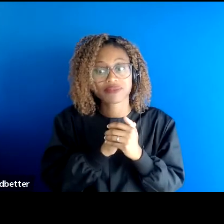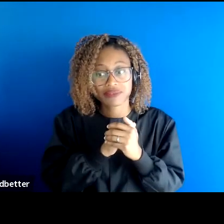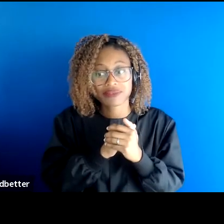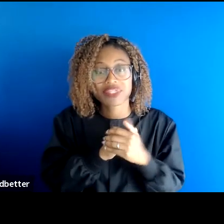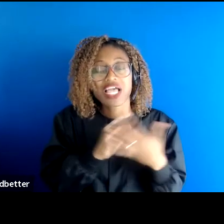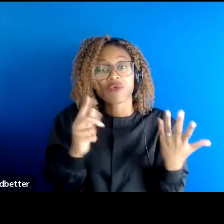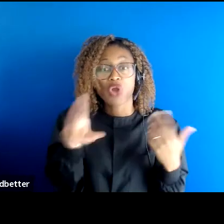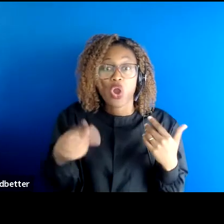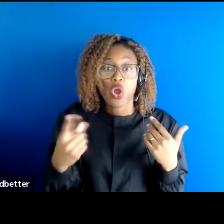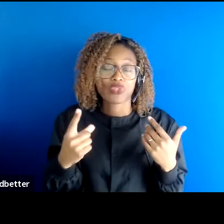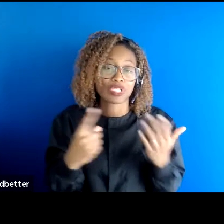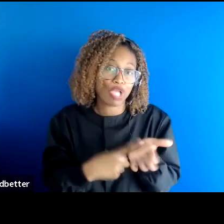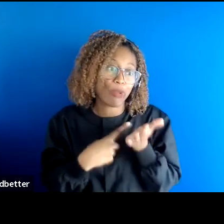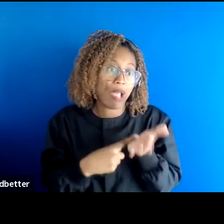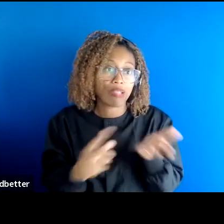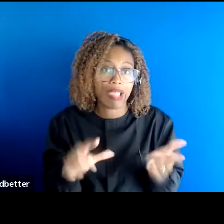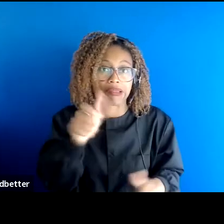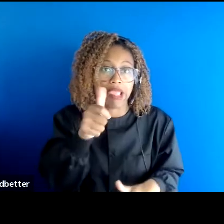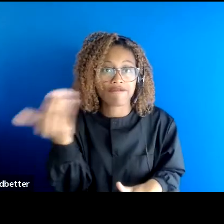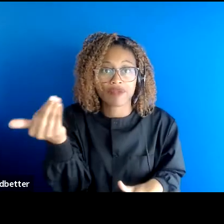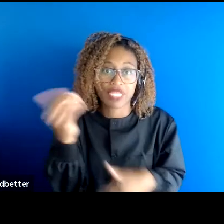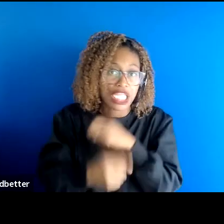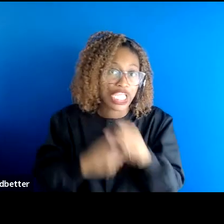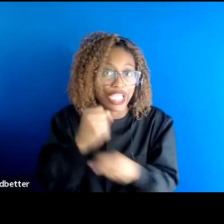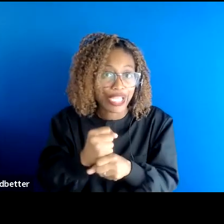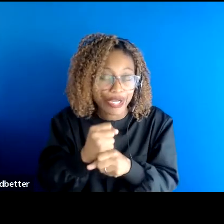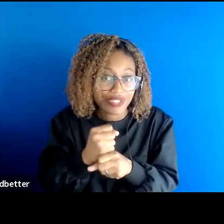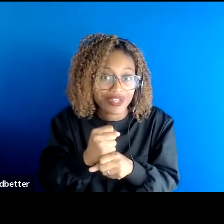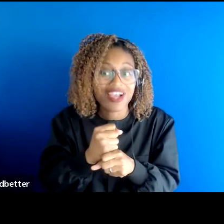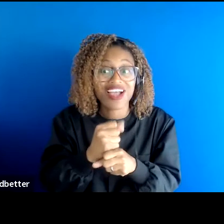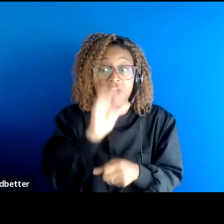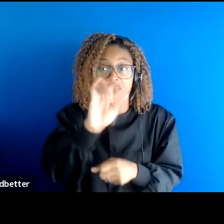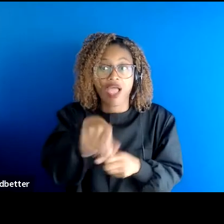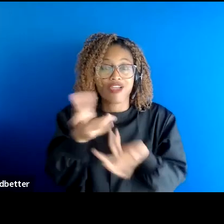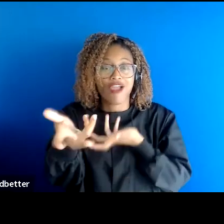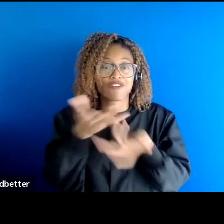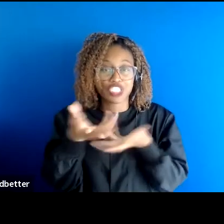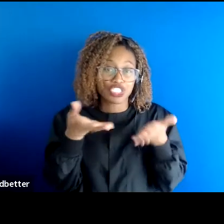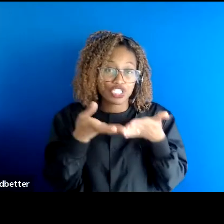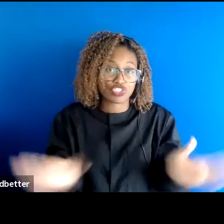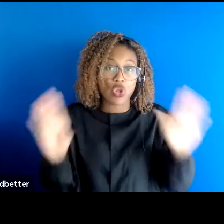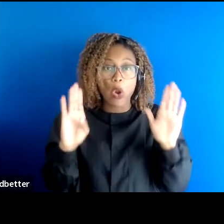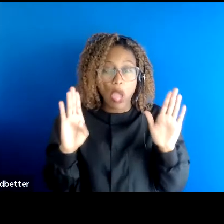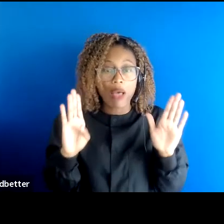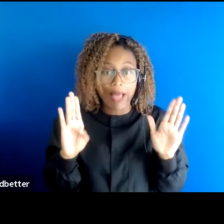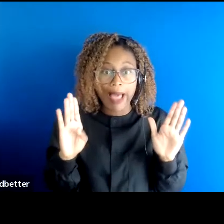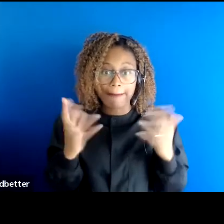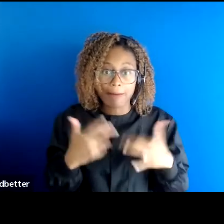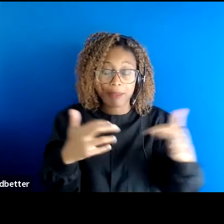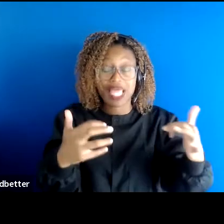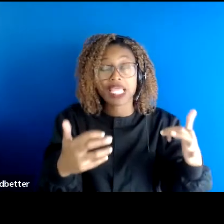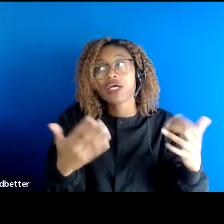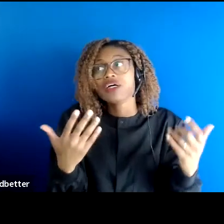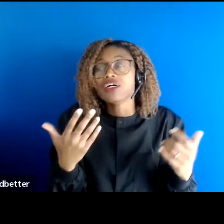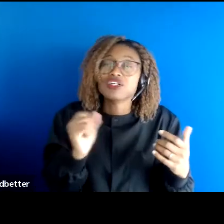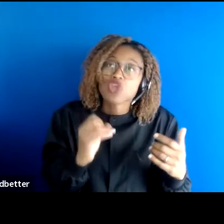about 10-15 years since this has been a conversation in the general public, and terms and